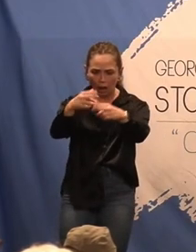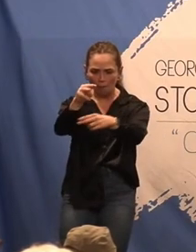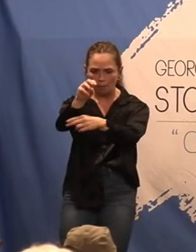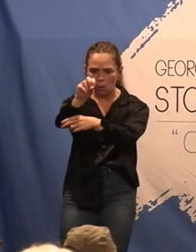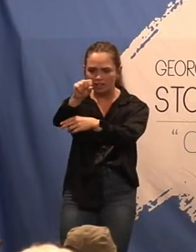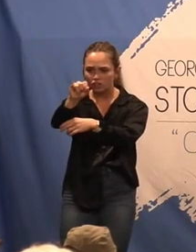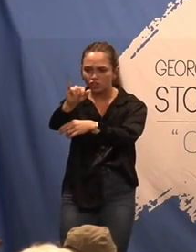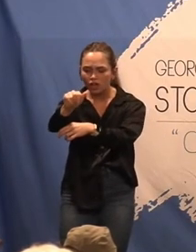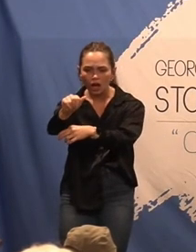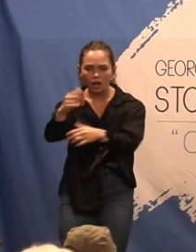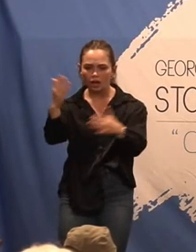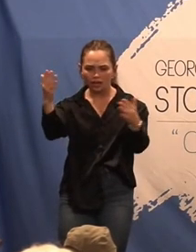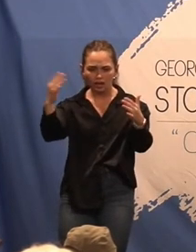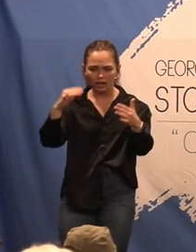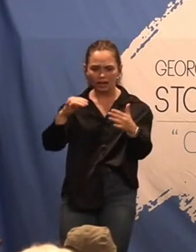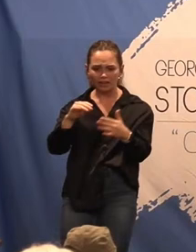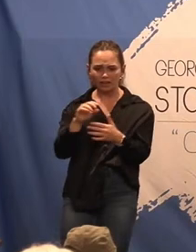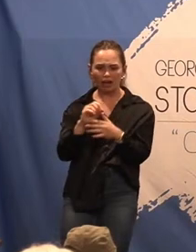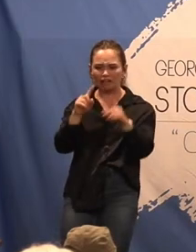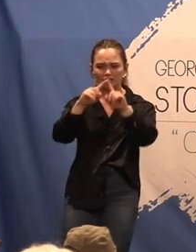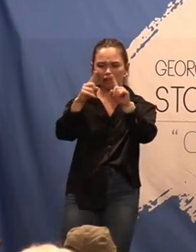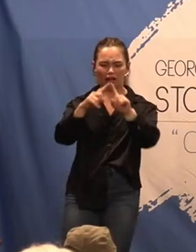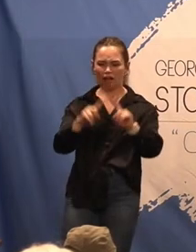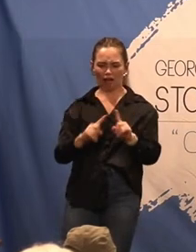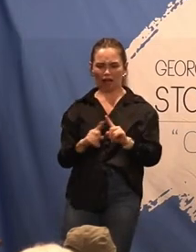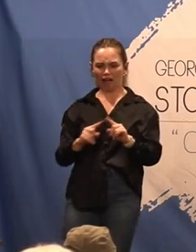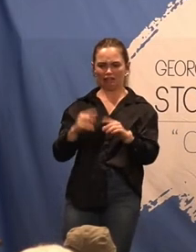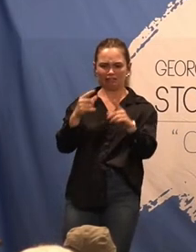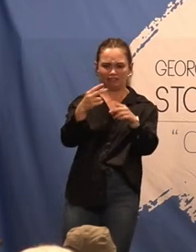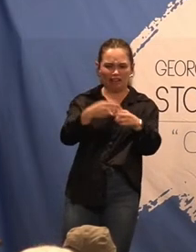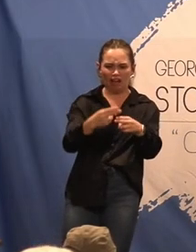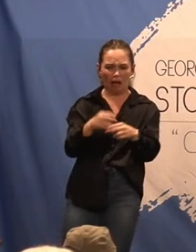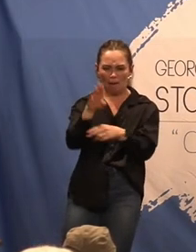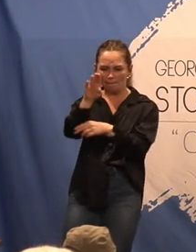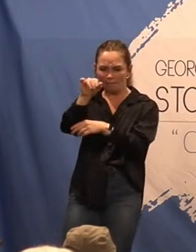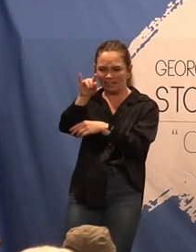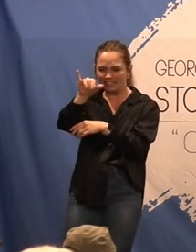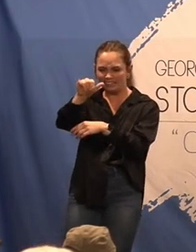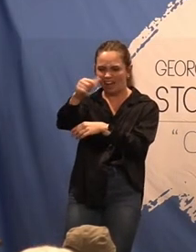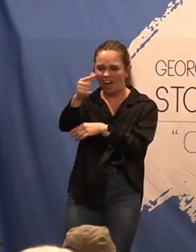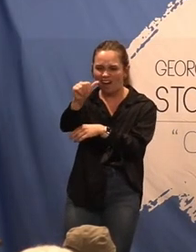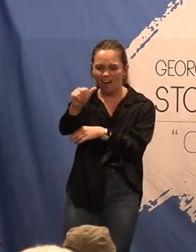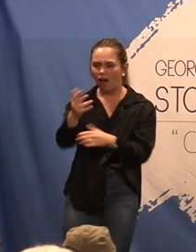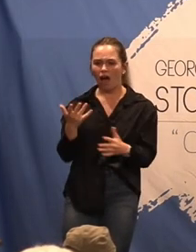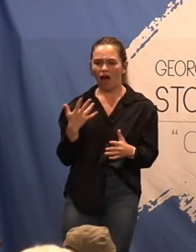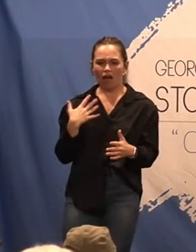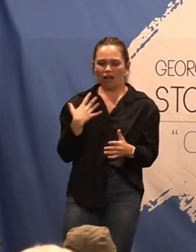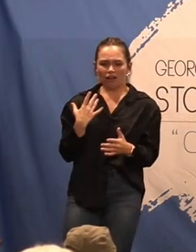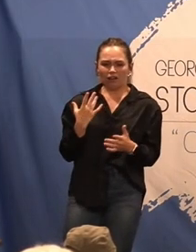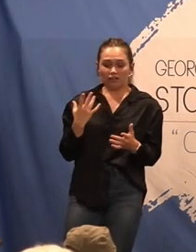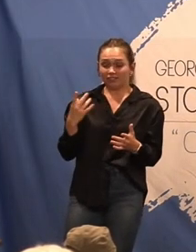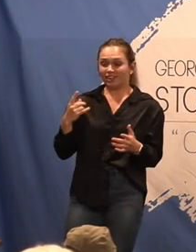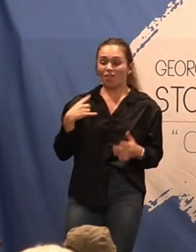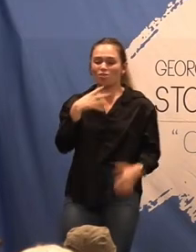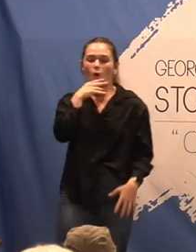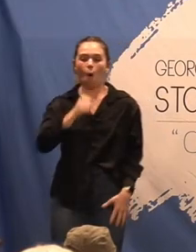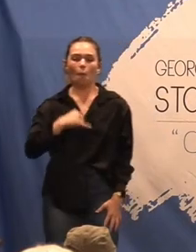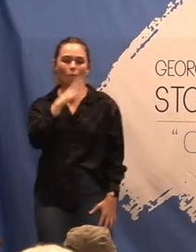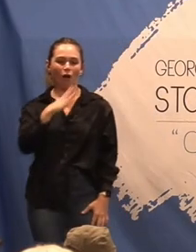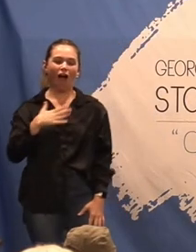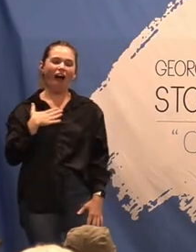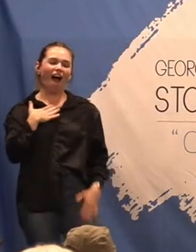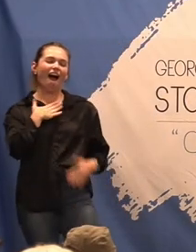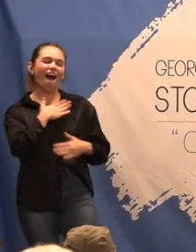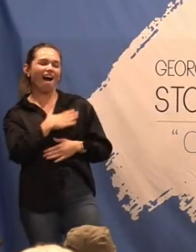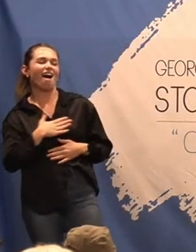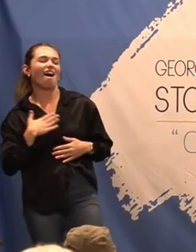Moesha, Stregonona, Moesha, Baba Yaga. Names such as that to the sinister amusement of the old lady